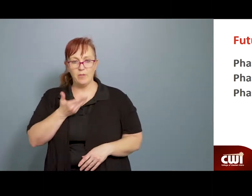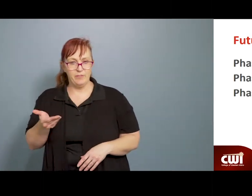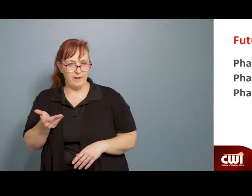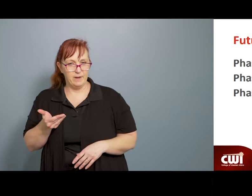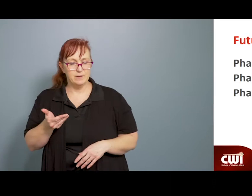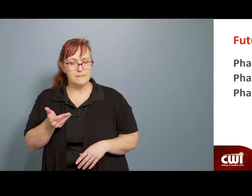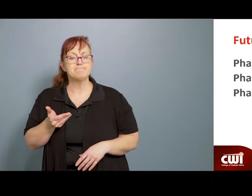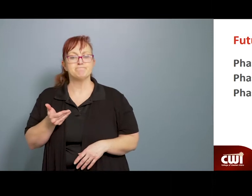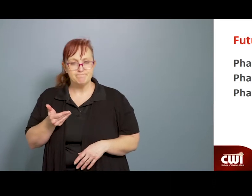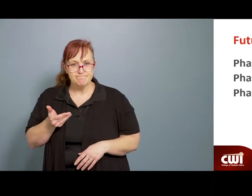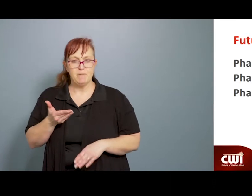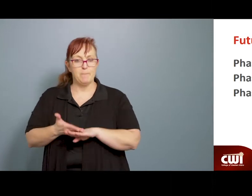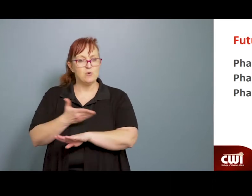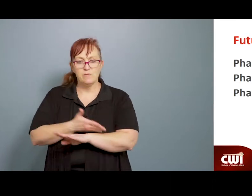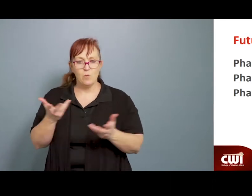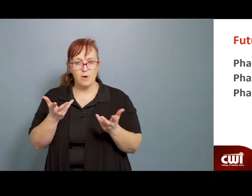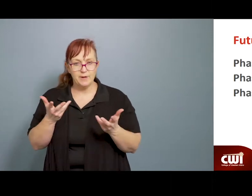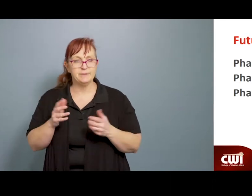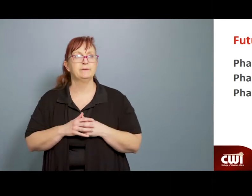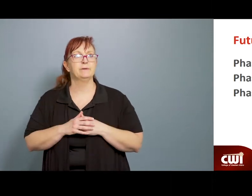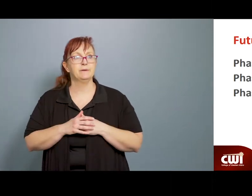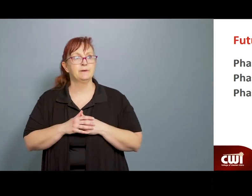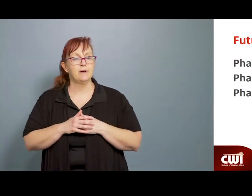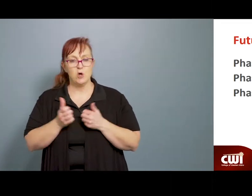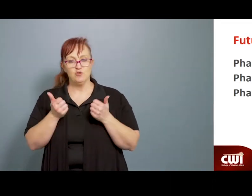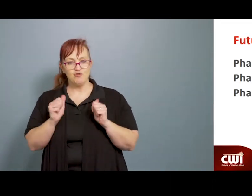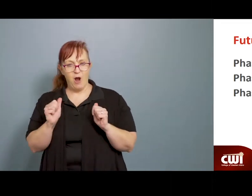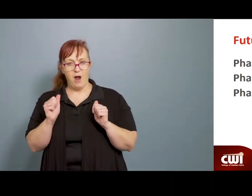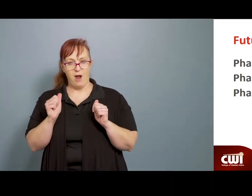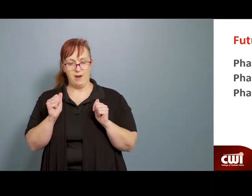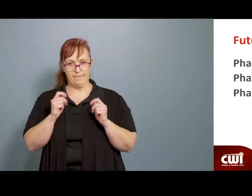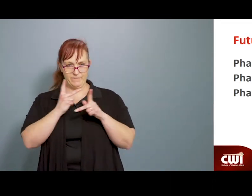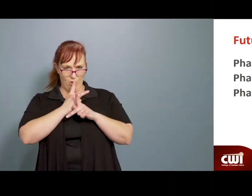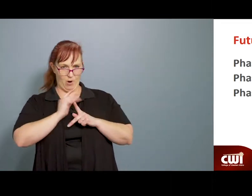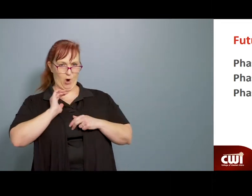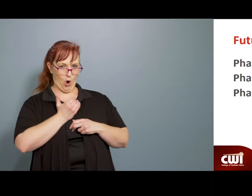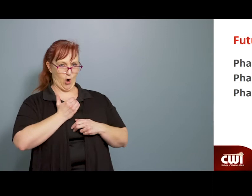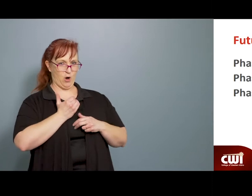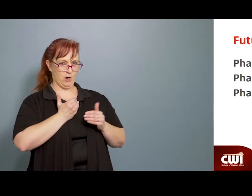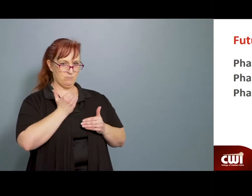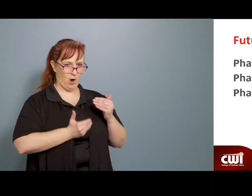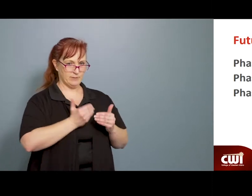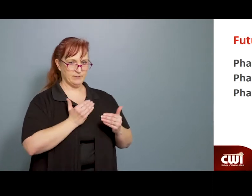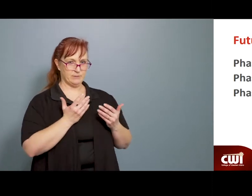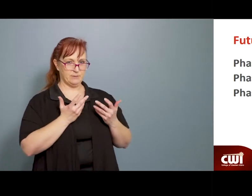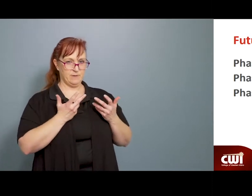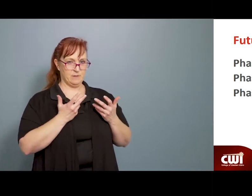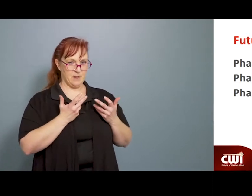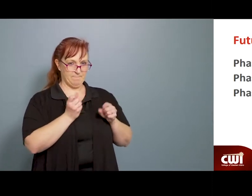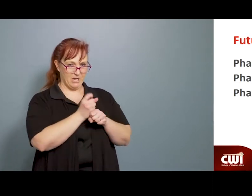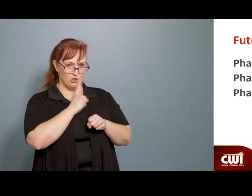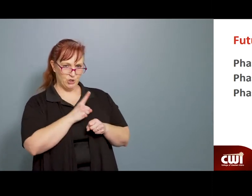have defined for this year is going through all of our process, procedure, and compliance to ensure that